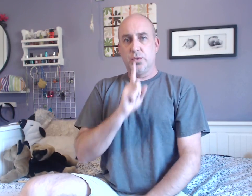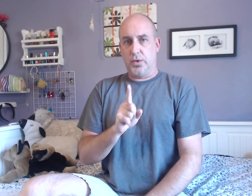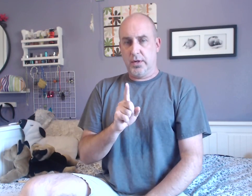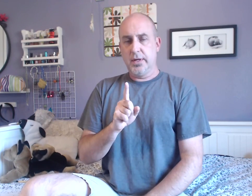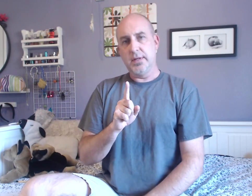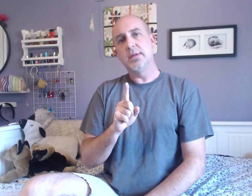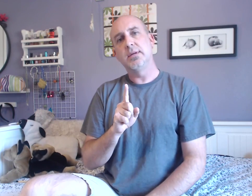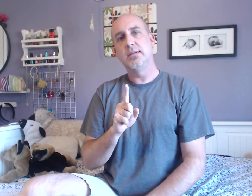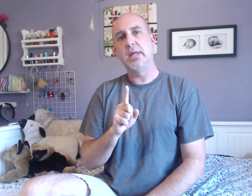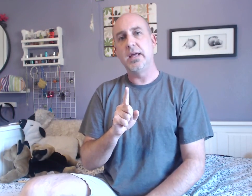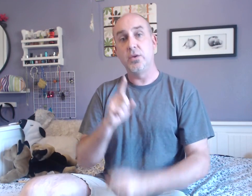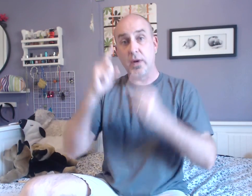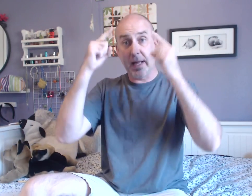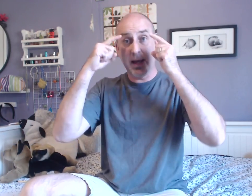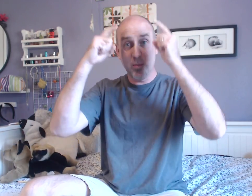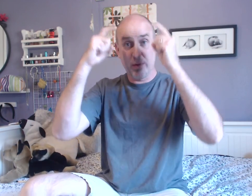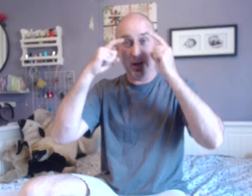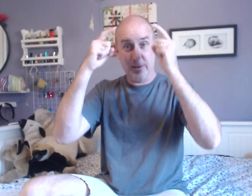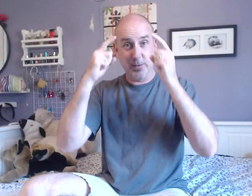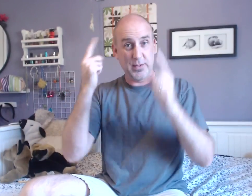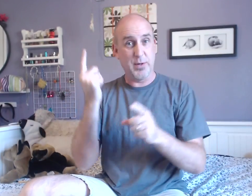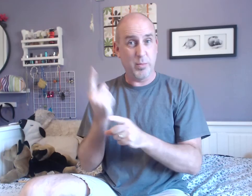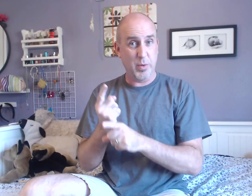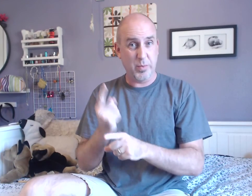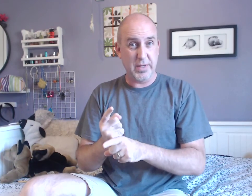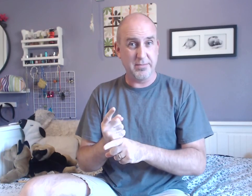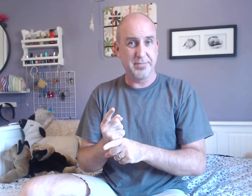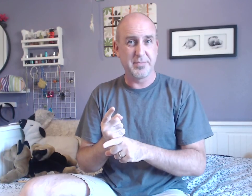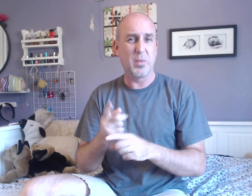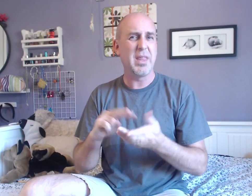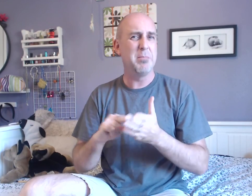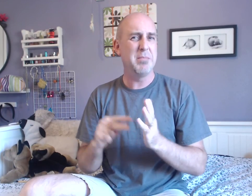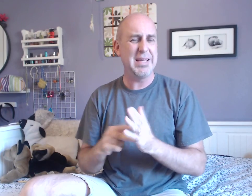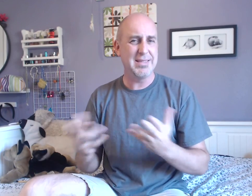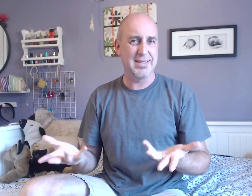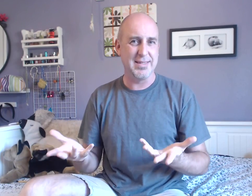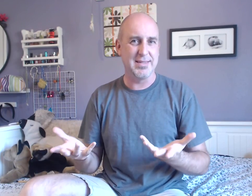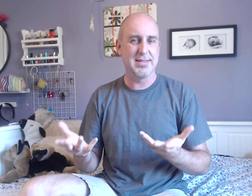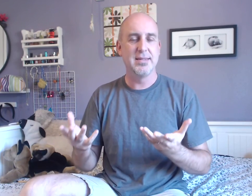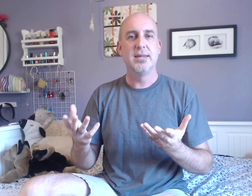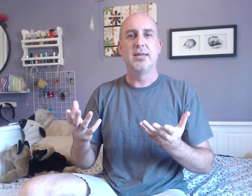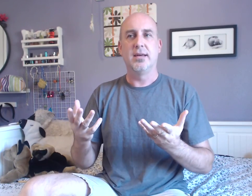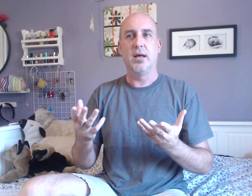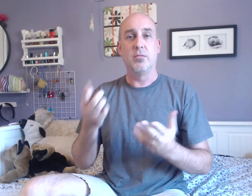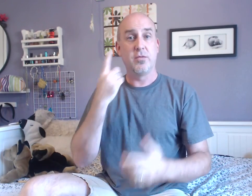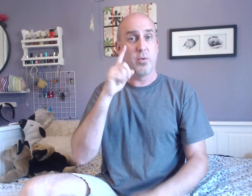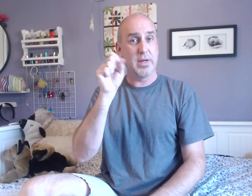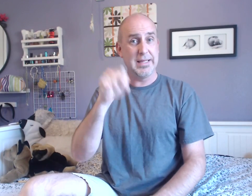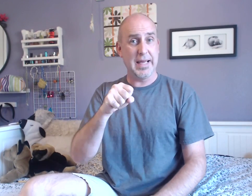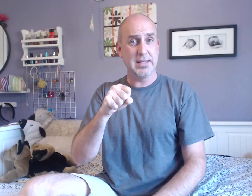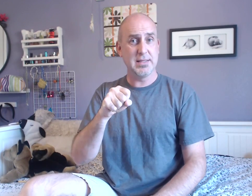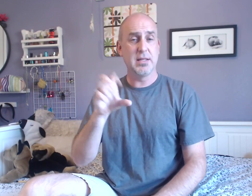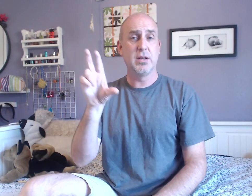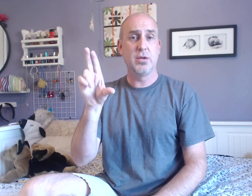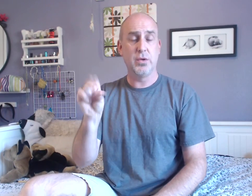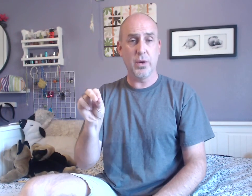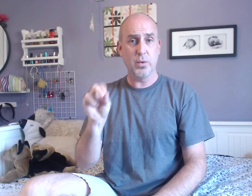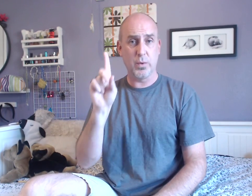sure that your eyebrows are appropriate. What that means is, for a yes/no